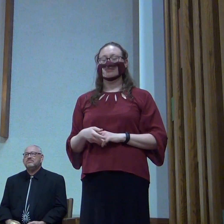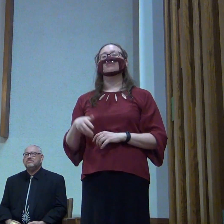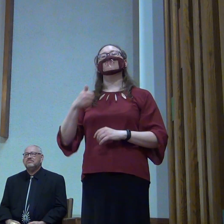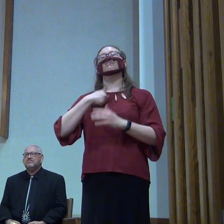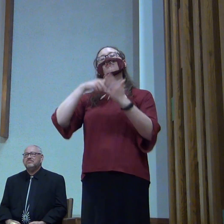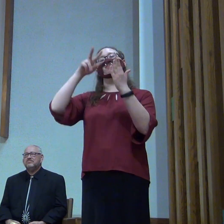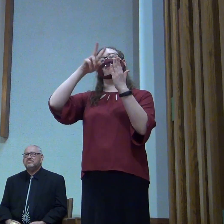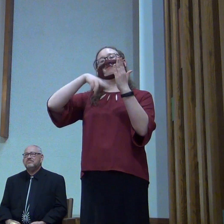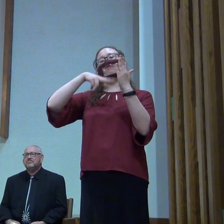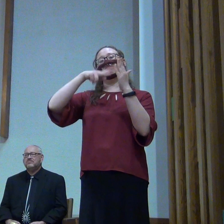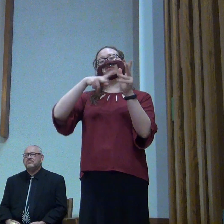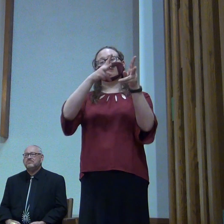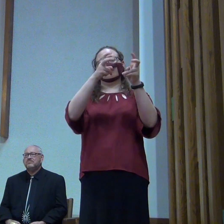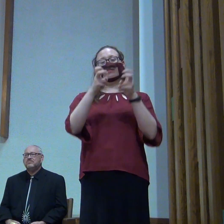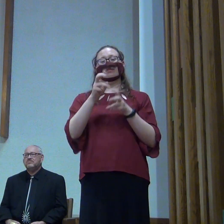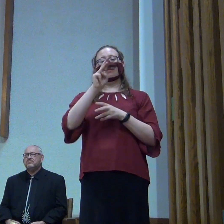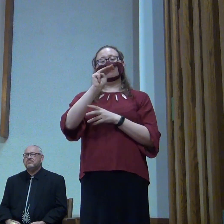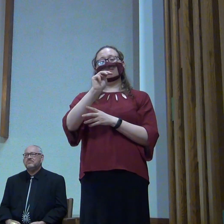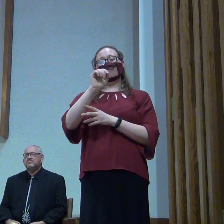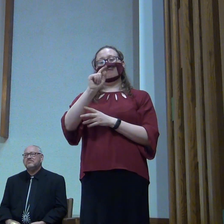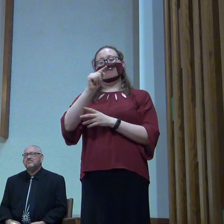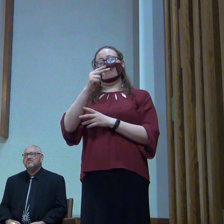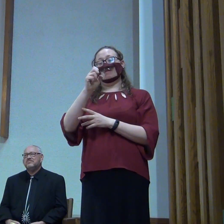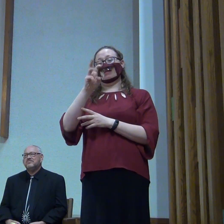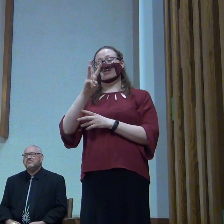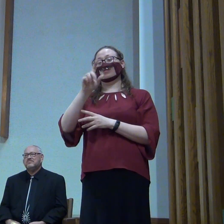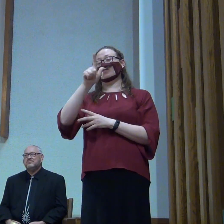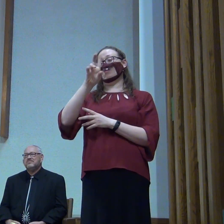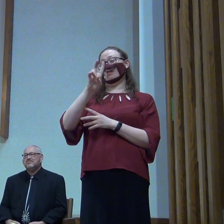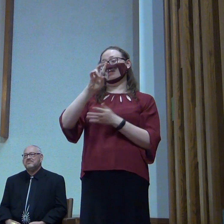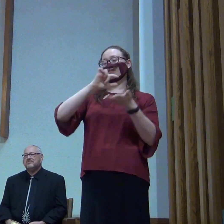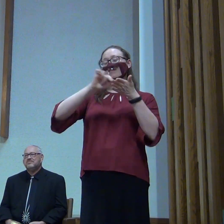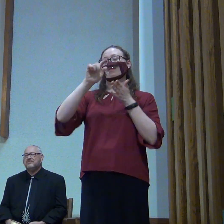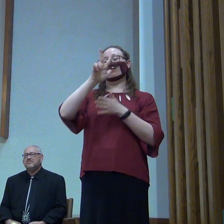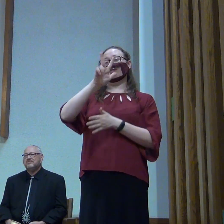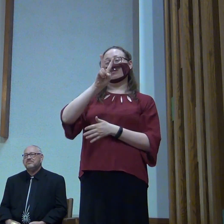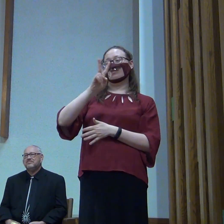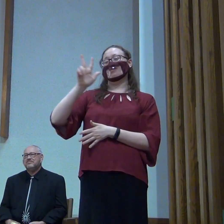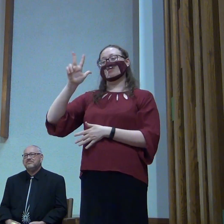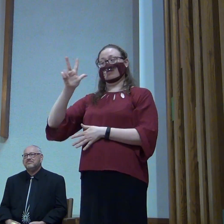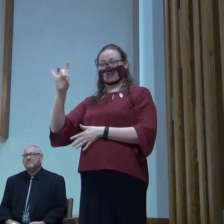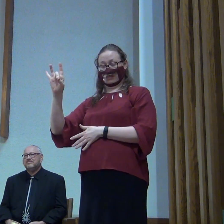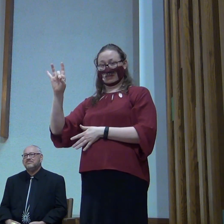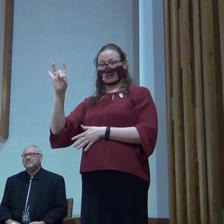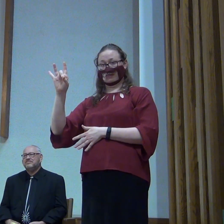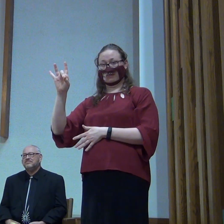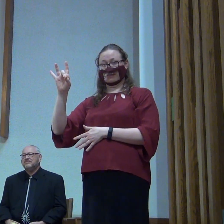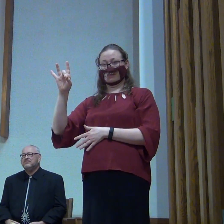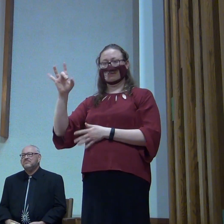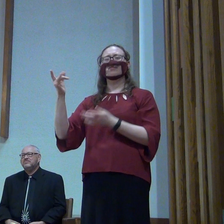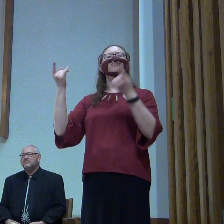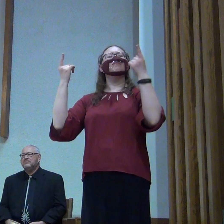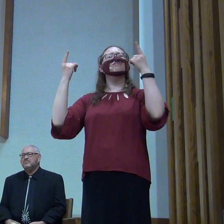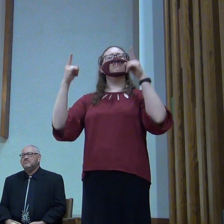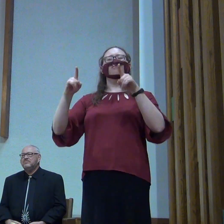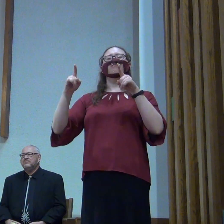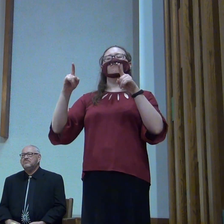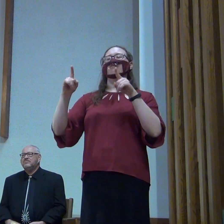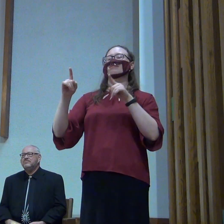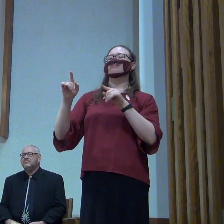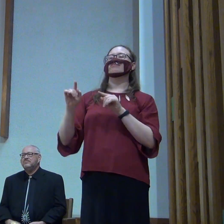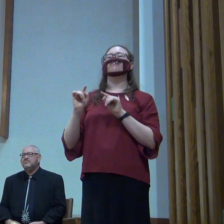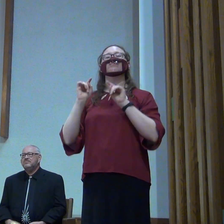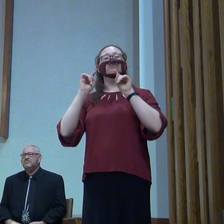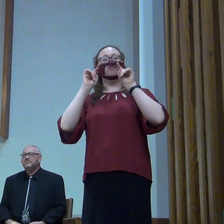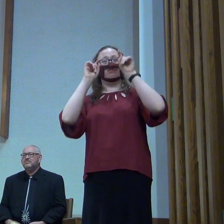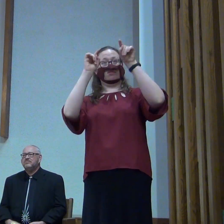I'm reading from Matthew 27, 32 to 38. As they were going out, they met a man